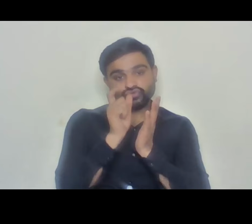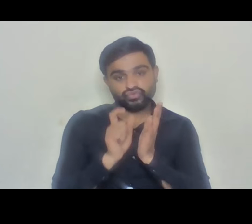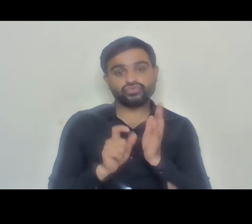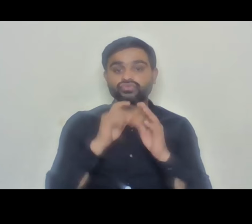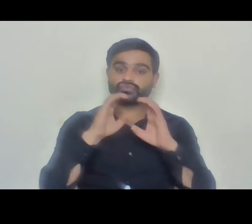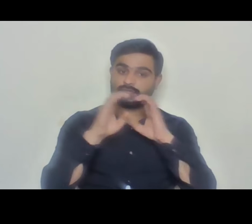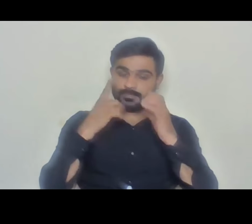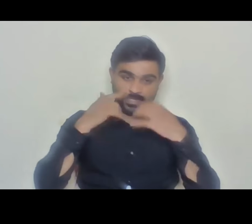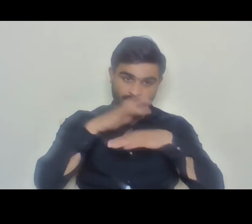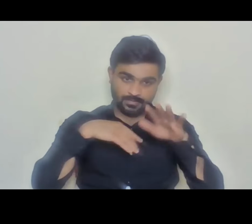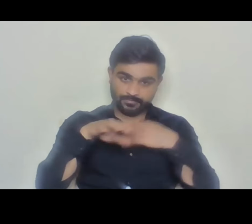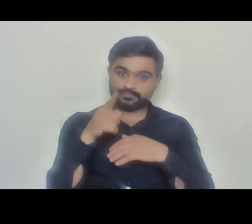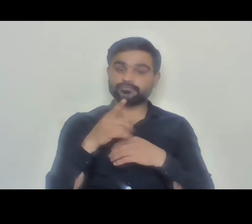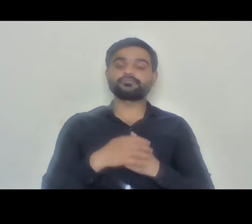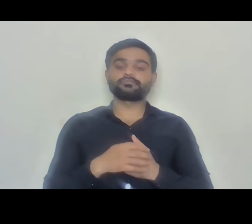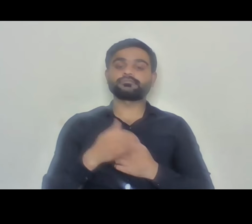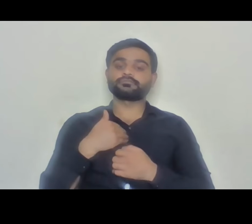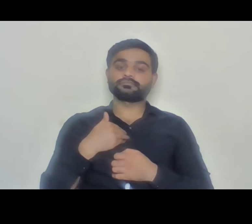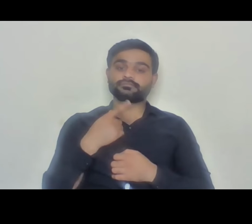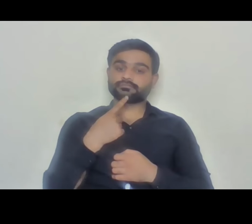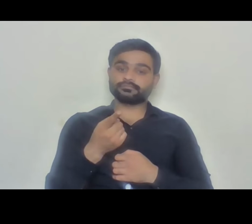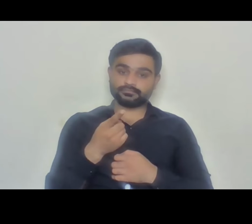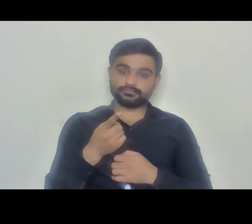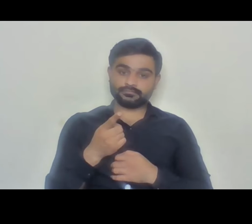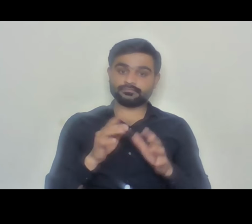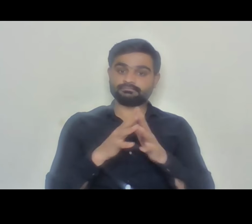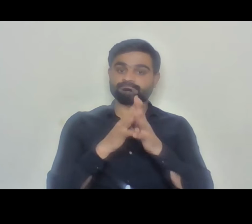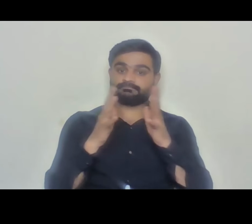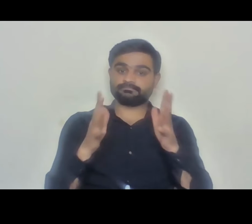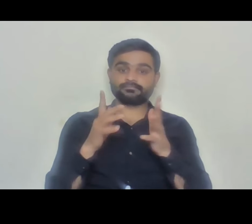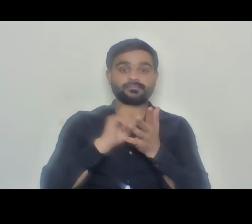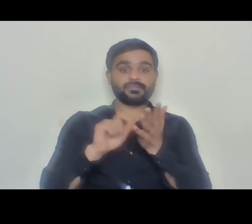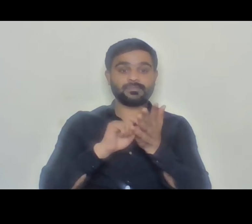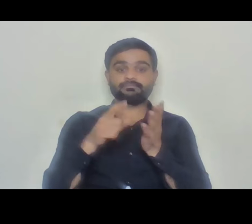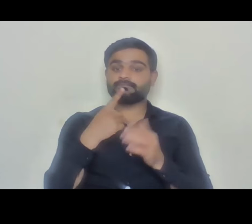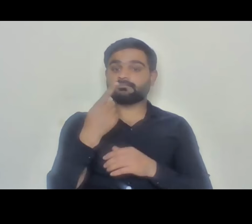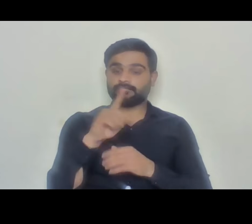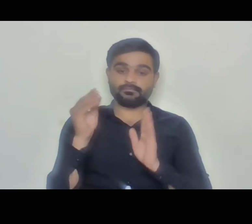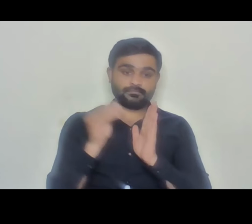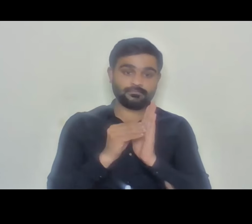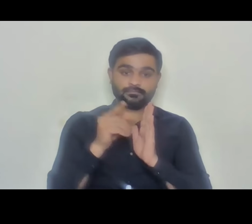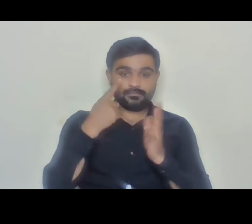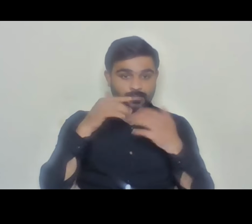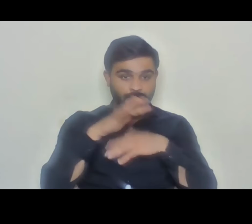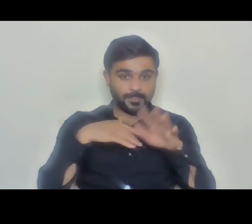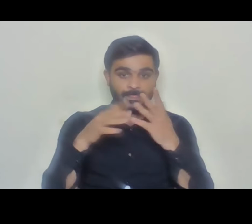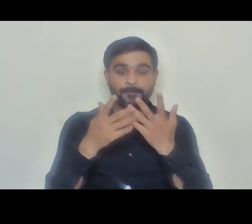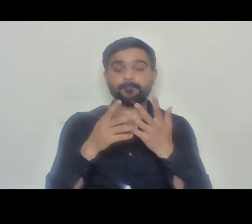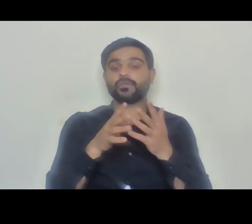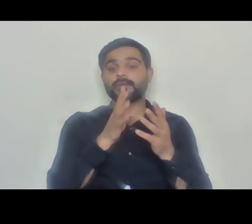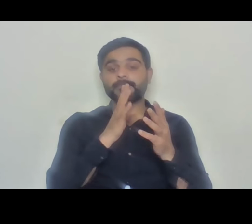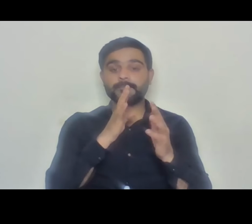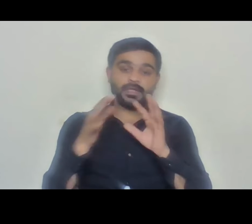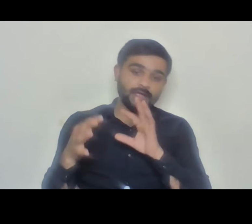are analyzing. As Nilaksh very rightly mentioned, you can analyze verbal or